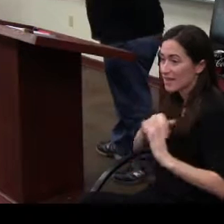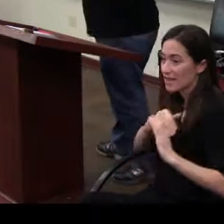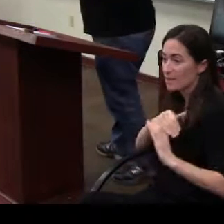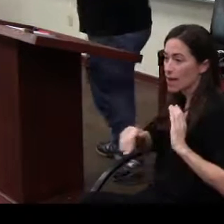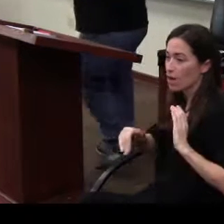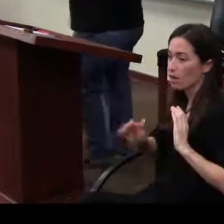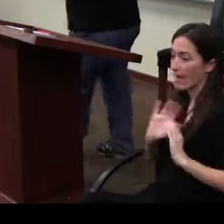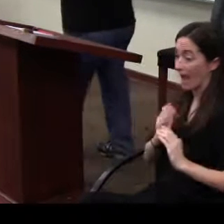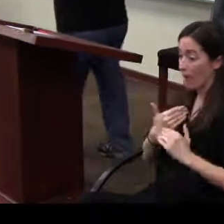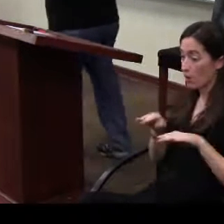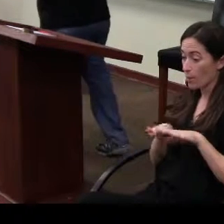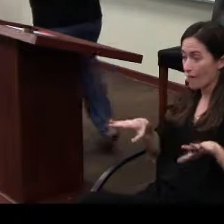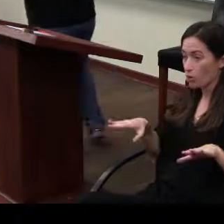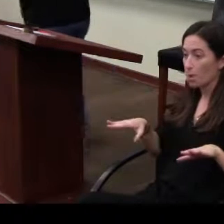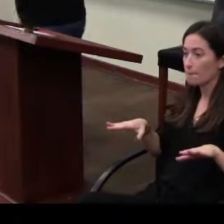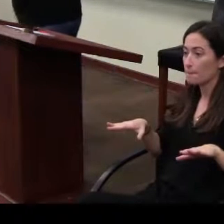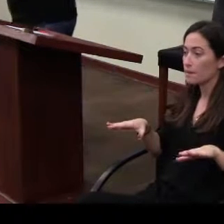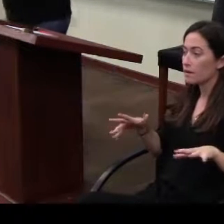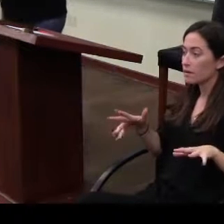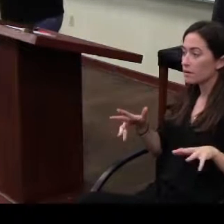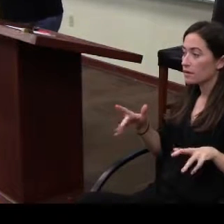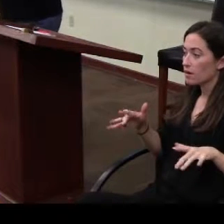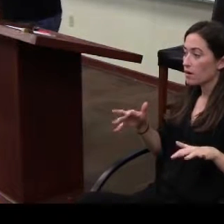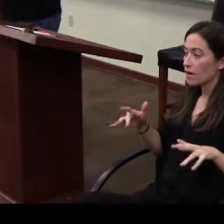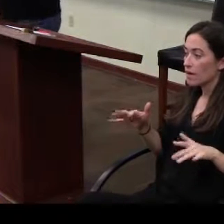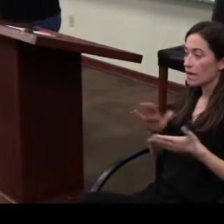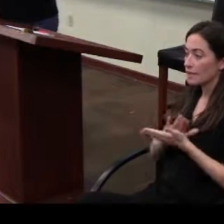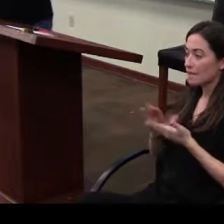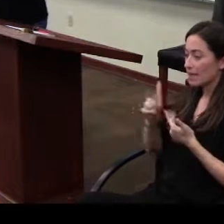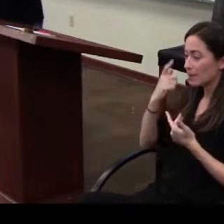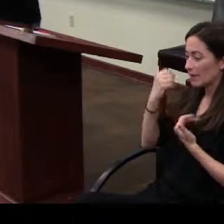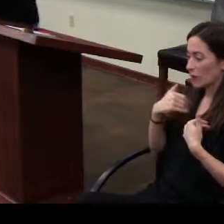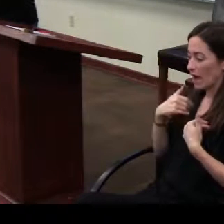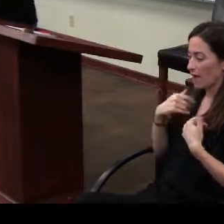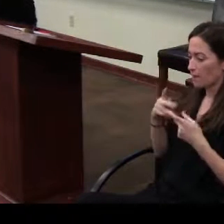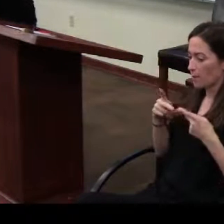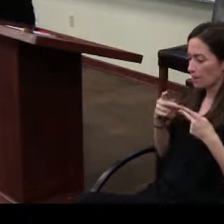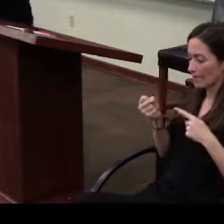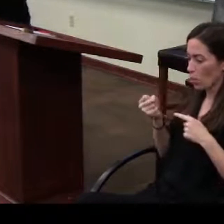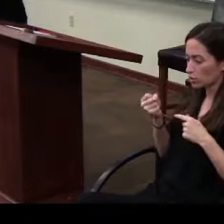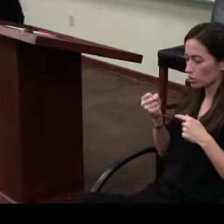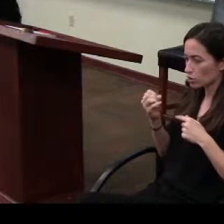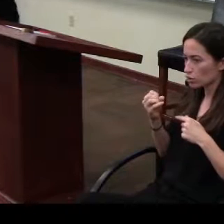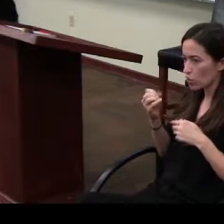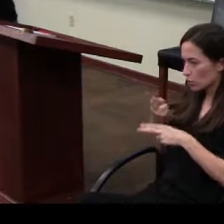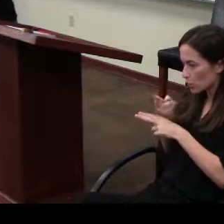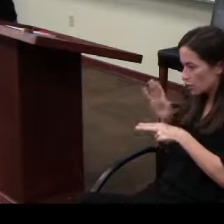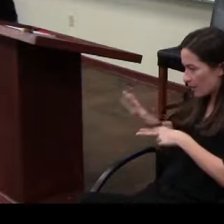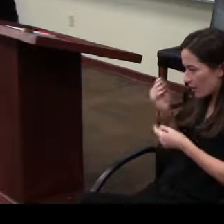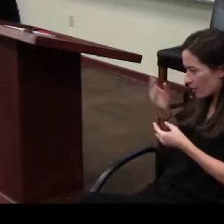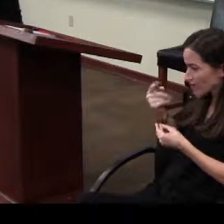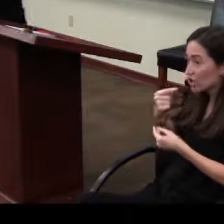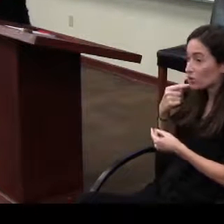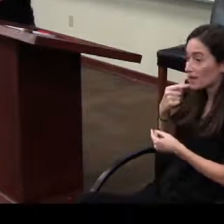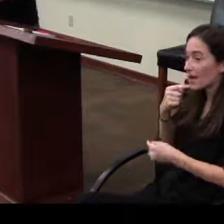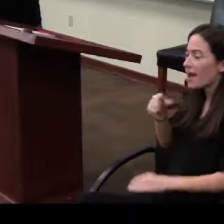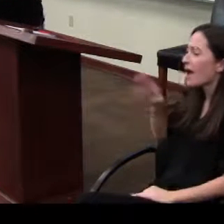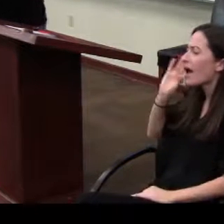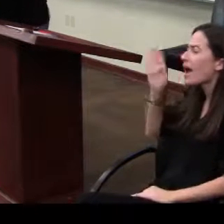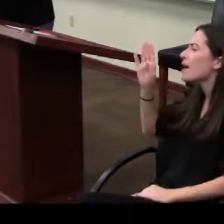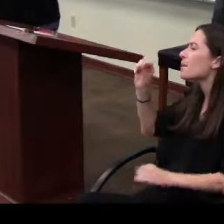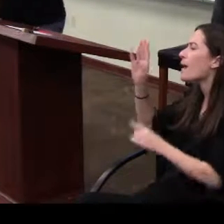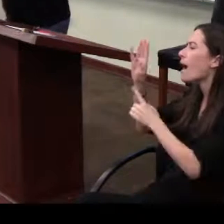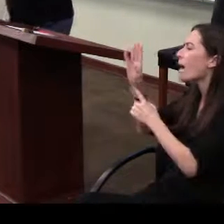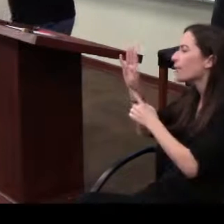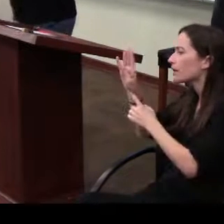In our platform, it's kind of nice to be able to hold placeholders there where you're taking their information, you're saying, hey, Bob, you can even do a manager's